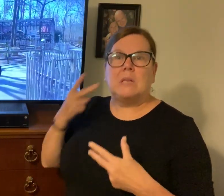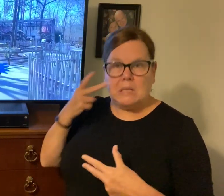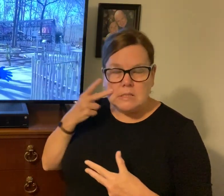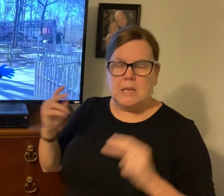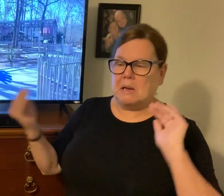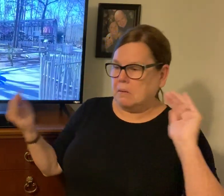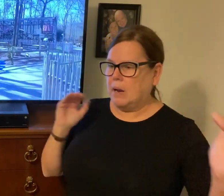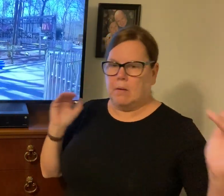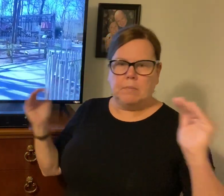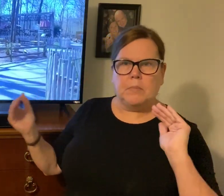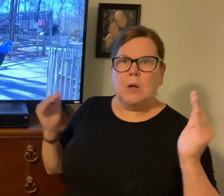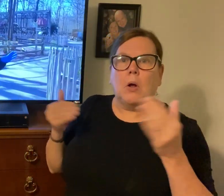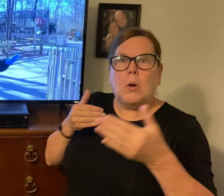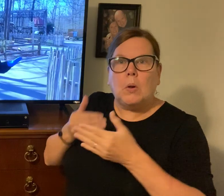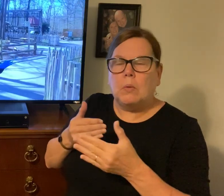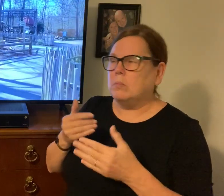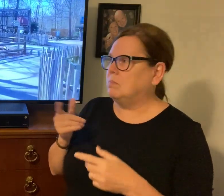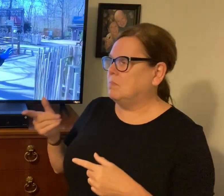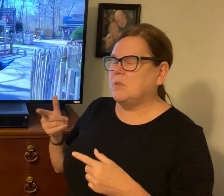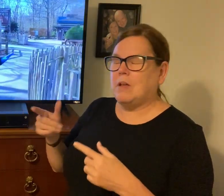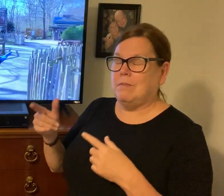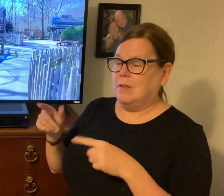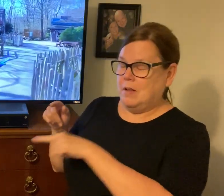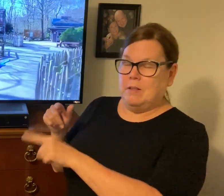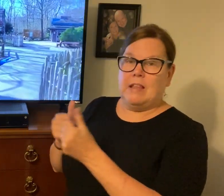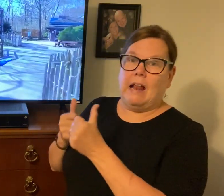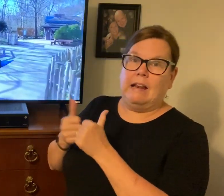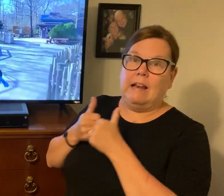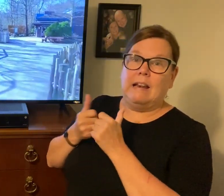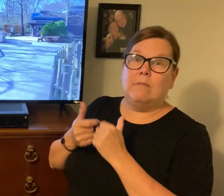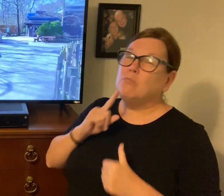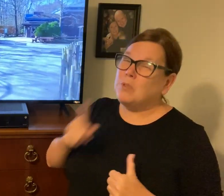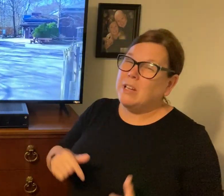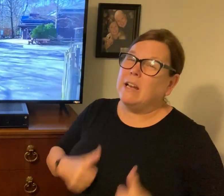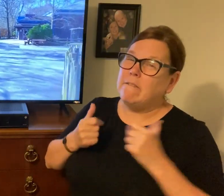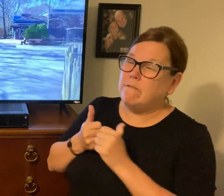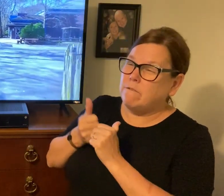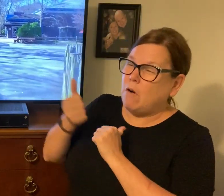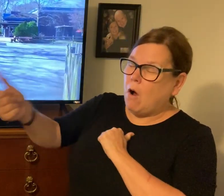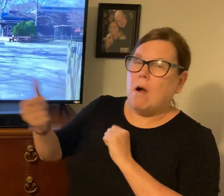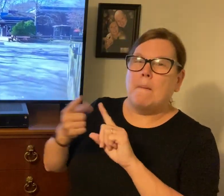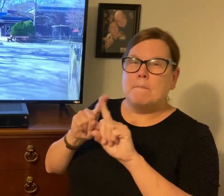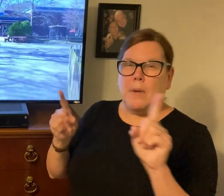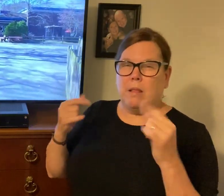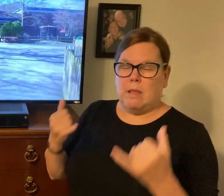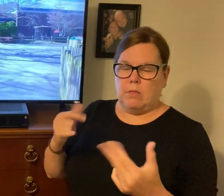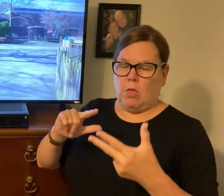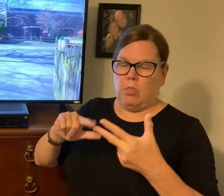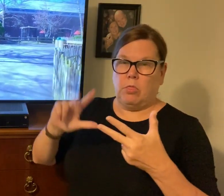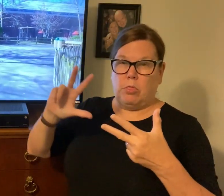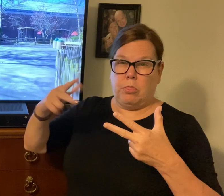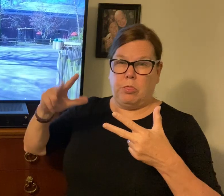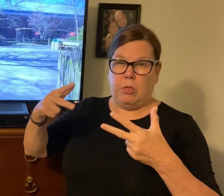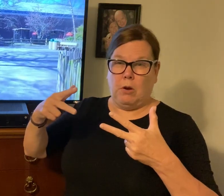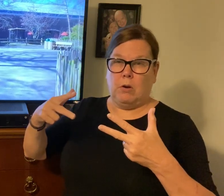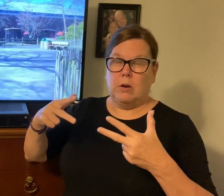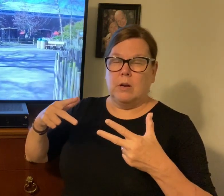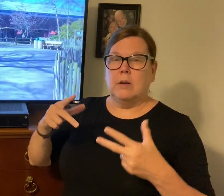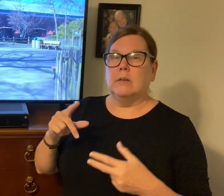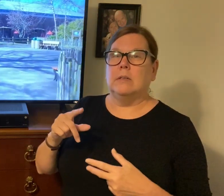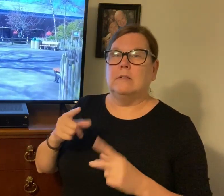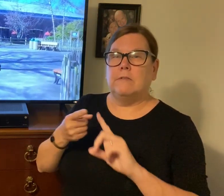them really close to each other, even though they're found all the way on opposite sides of the world. And then the really cool third species that we have are the